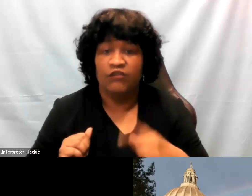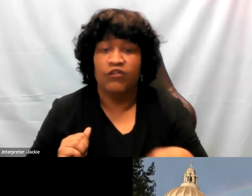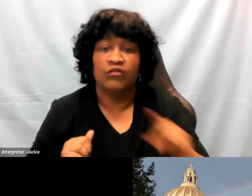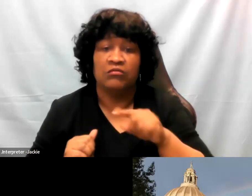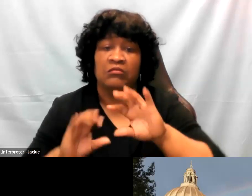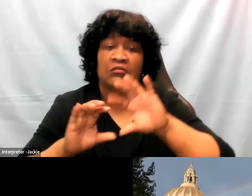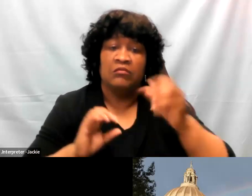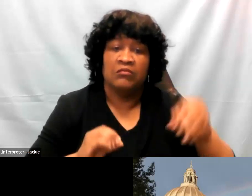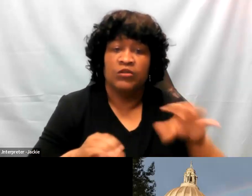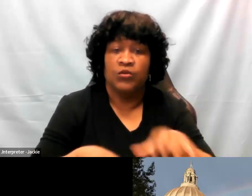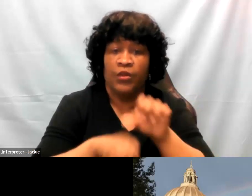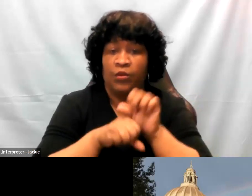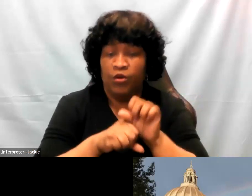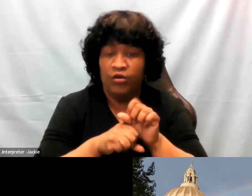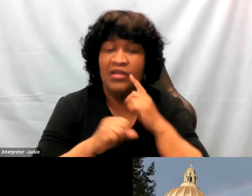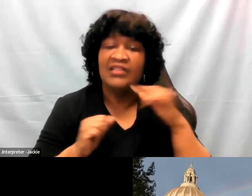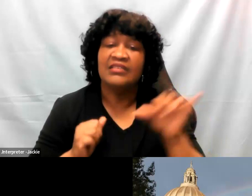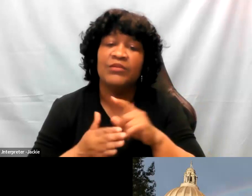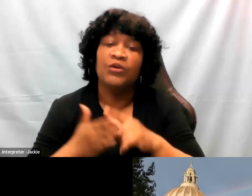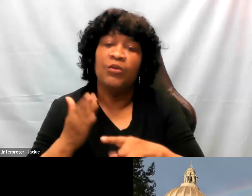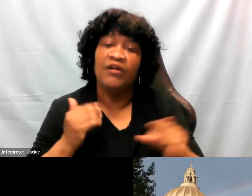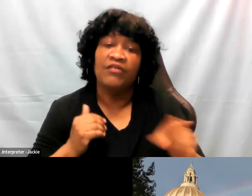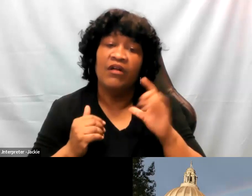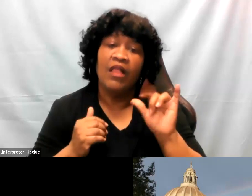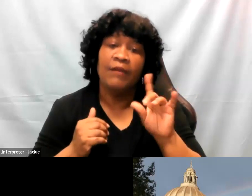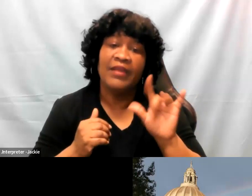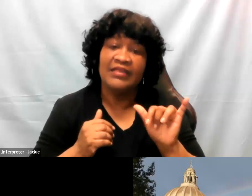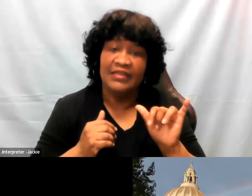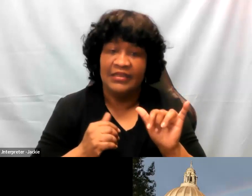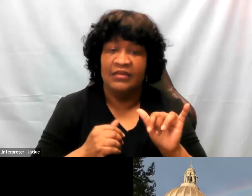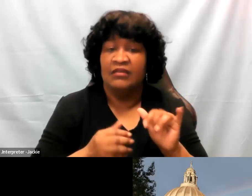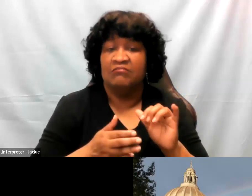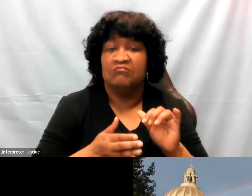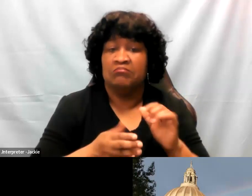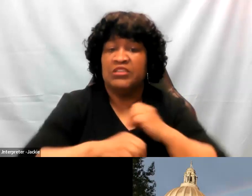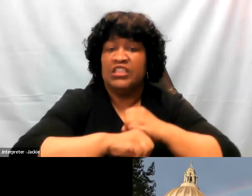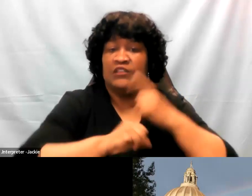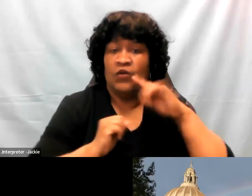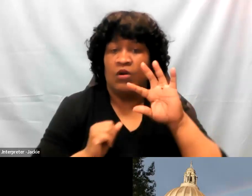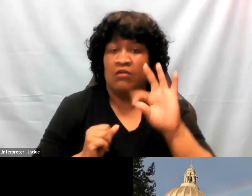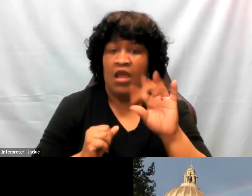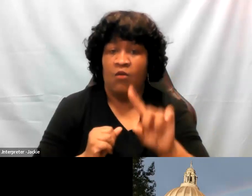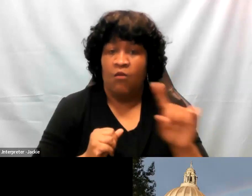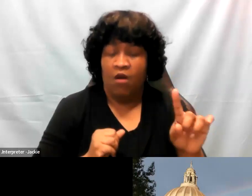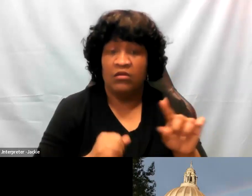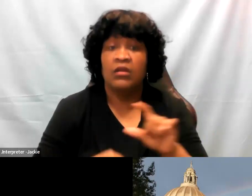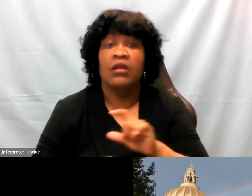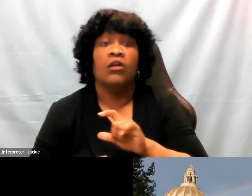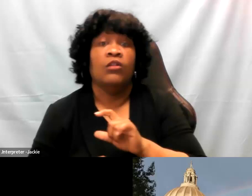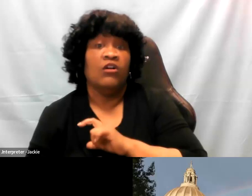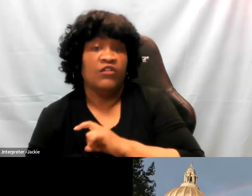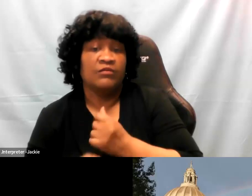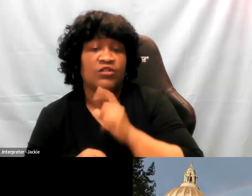work, similar to the liability protections that exist for 911. And law enforcement are really making sure